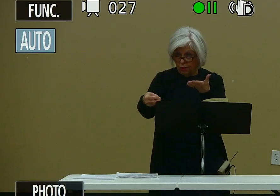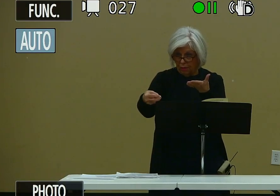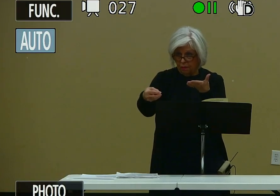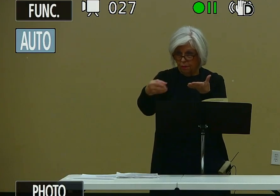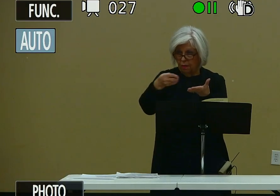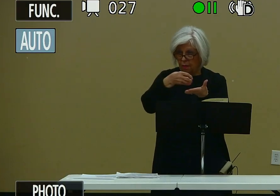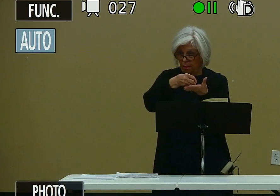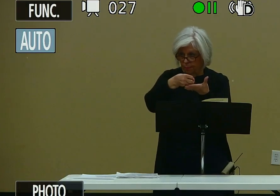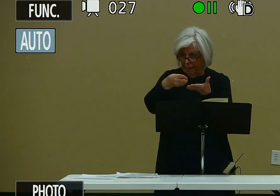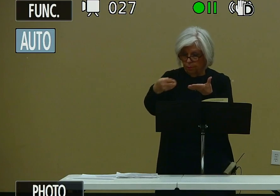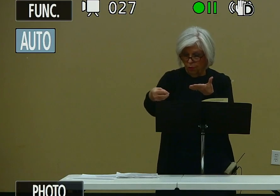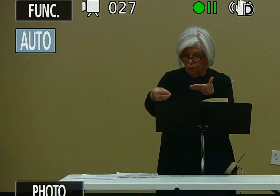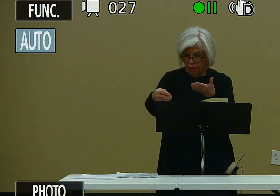purchase. Make a purchase.